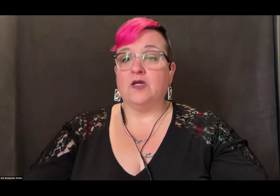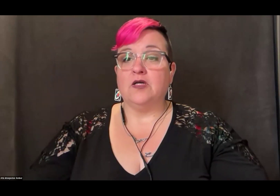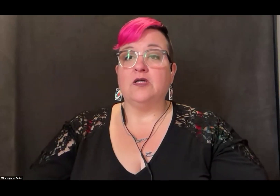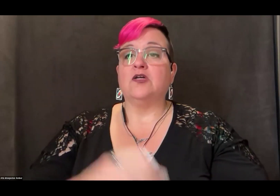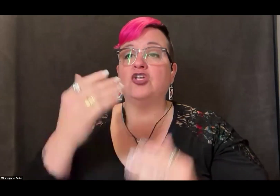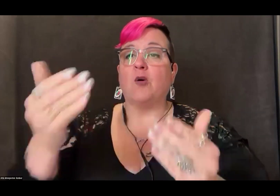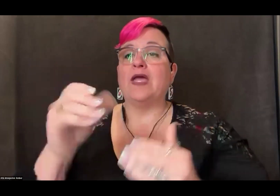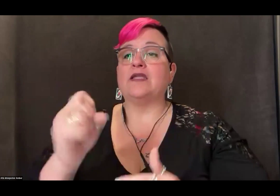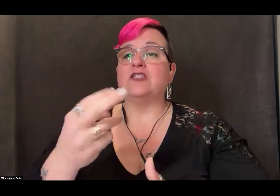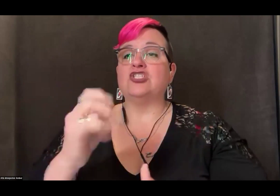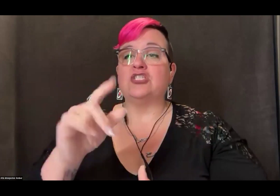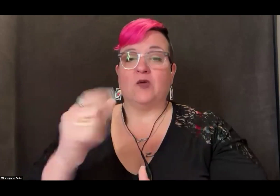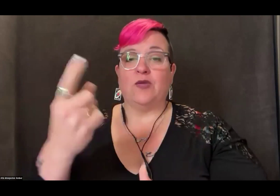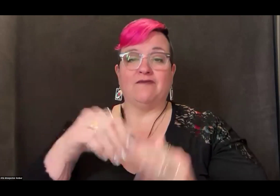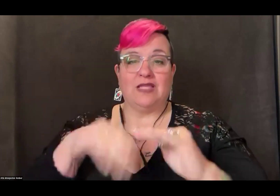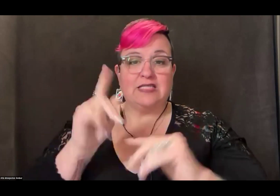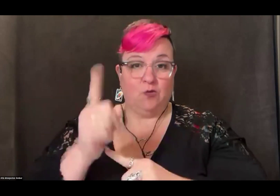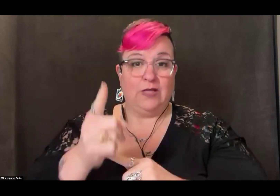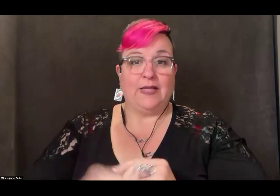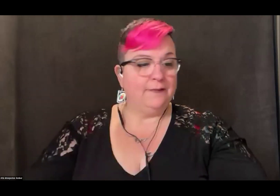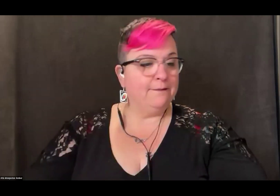Sheila, go ahead. About a minute.